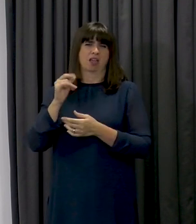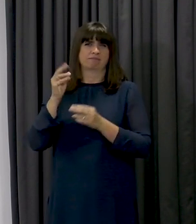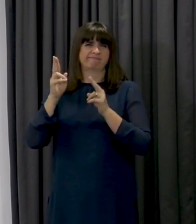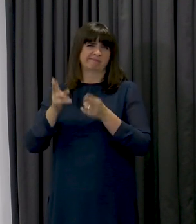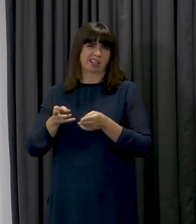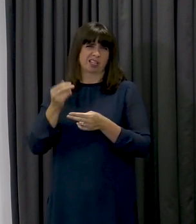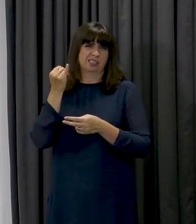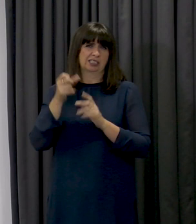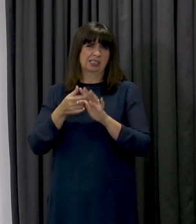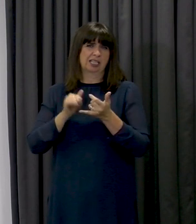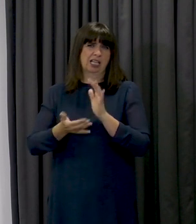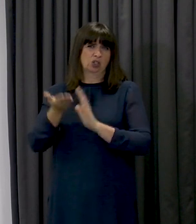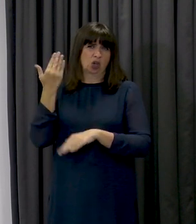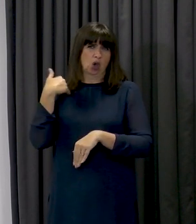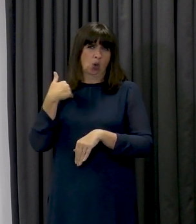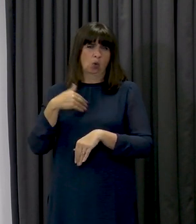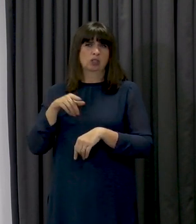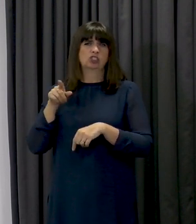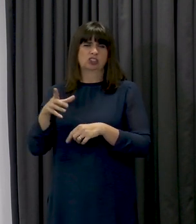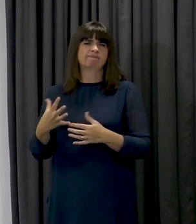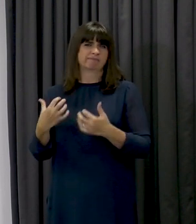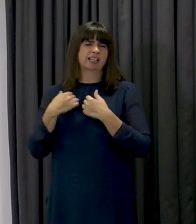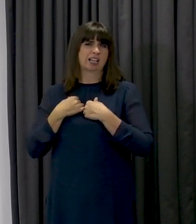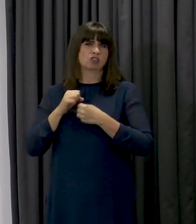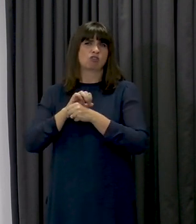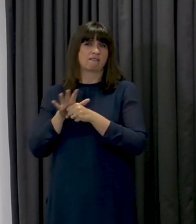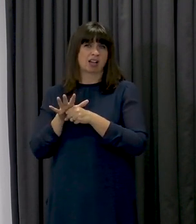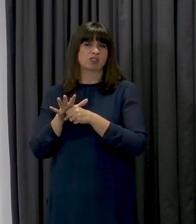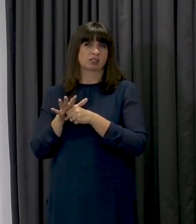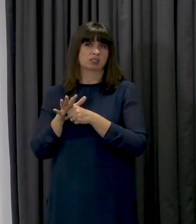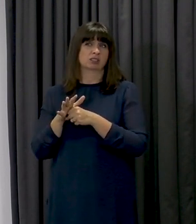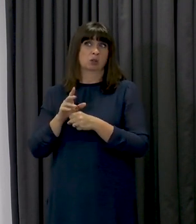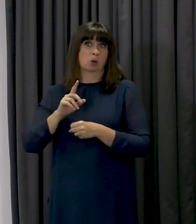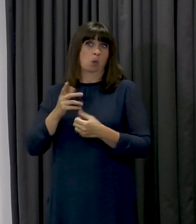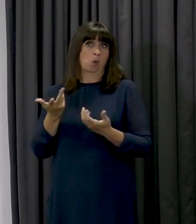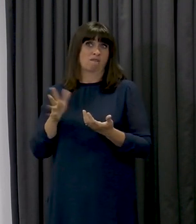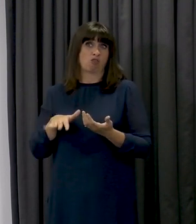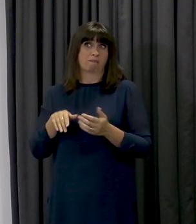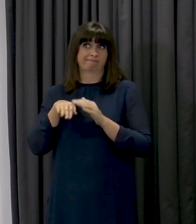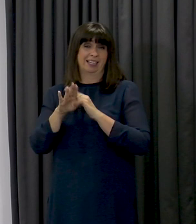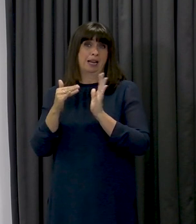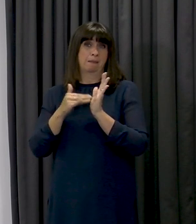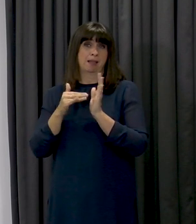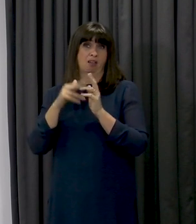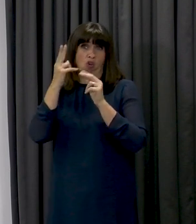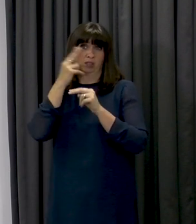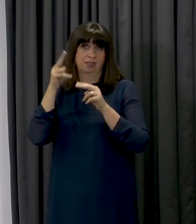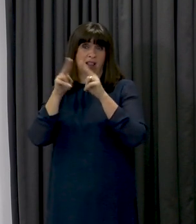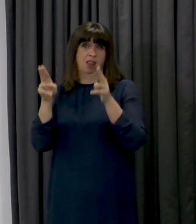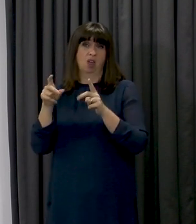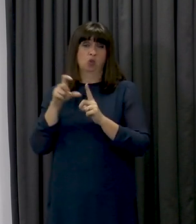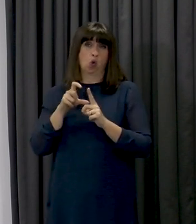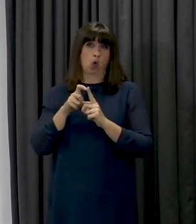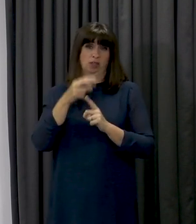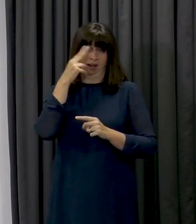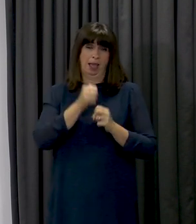ago after she's believed to have contracted the virus while she was staying at Wrexham Mile Hospital. Her daughter Gail says that Margaret